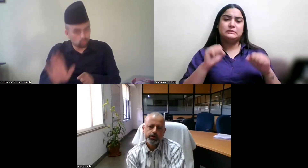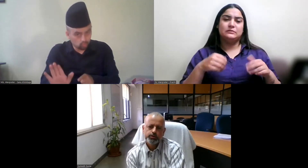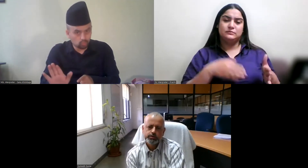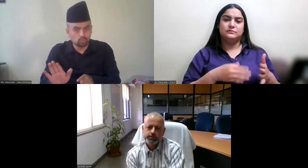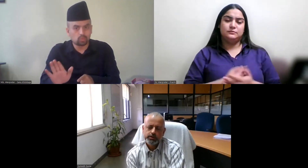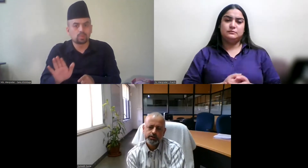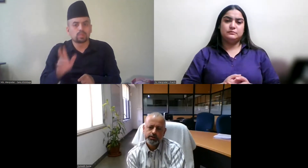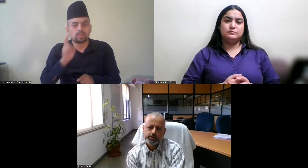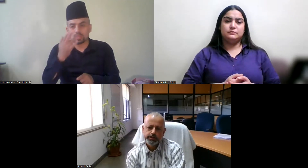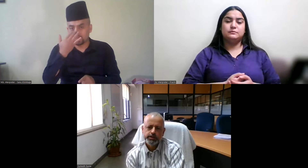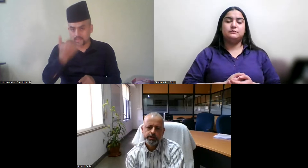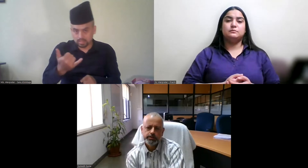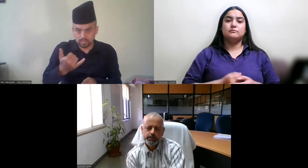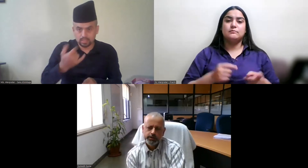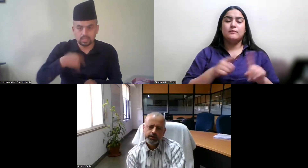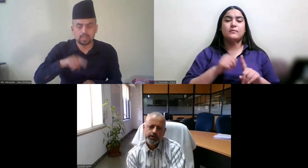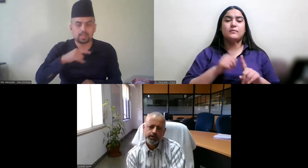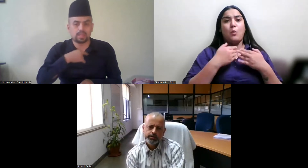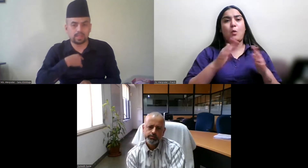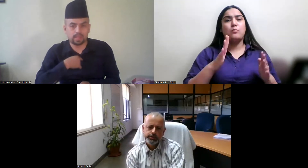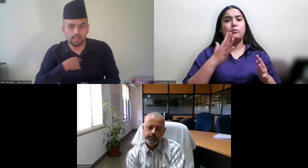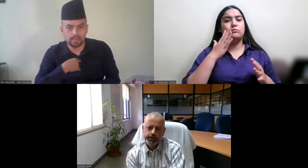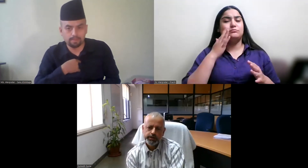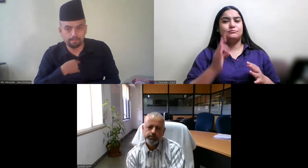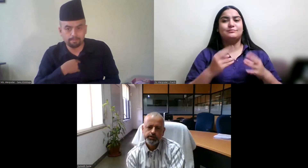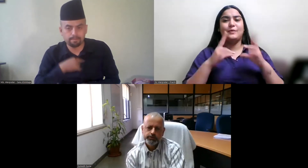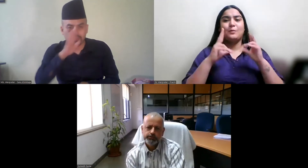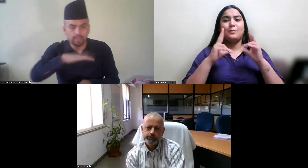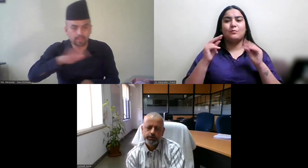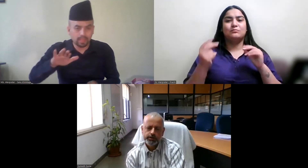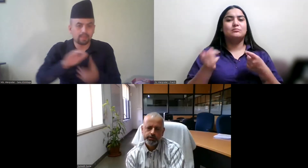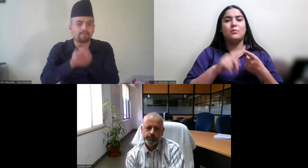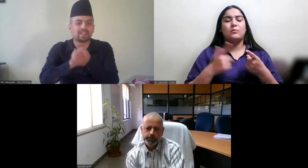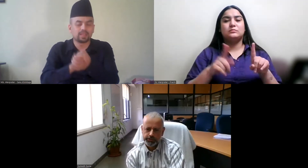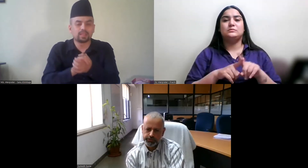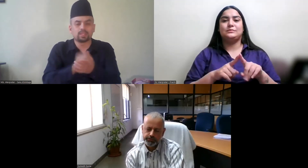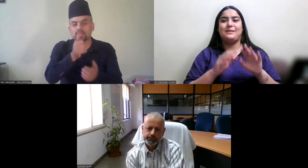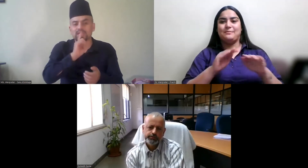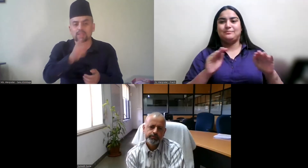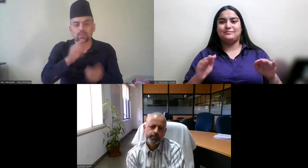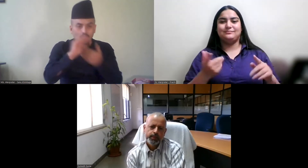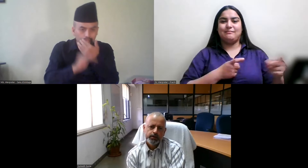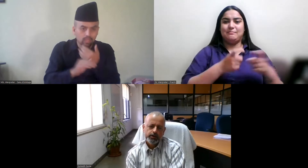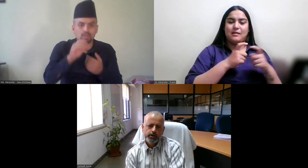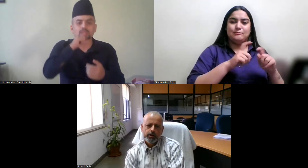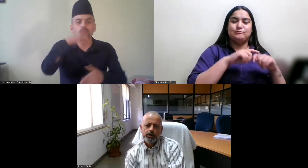talk about linking child-friendly governance with SDGs.